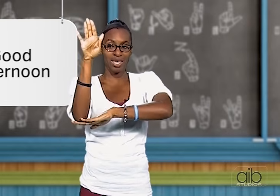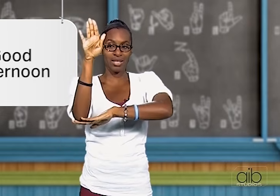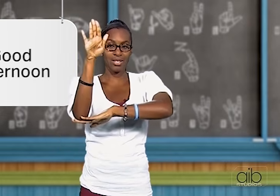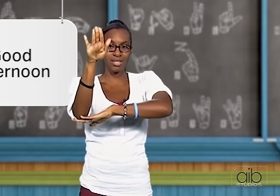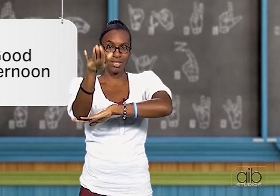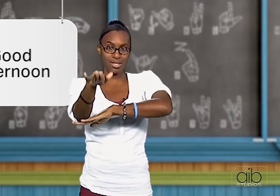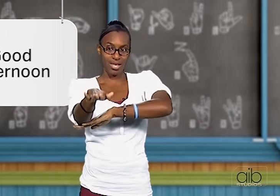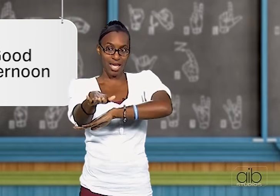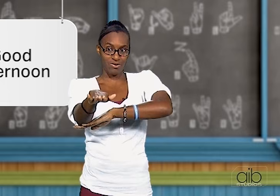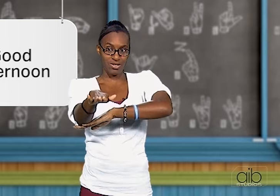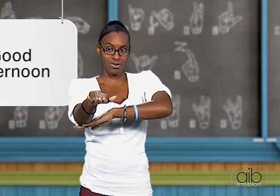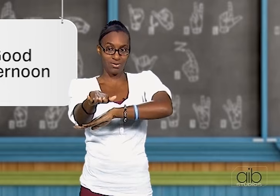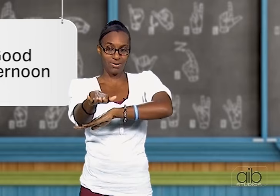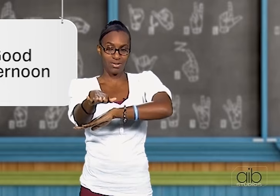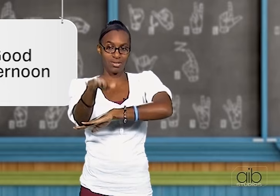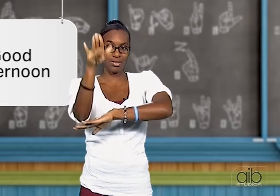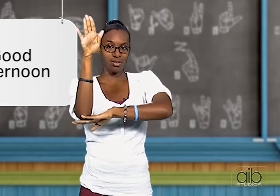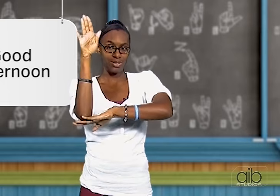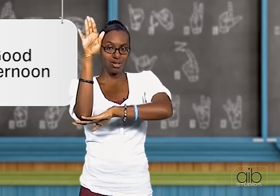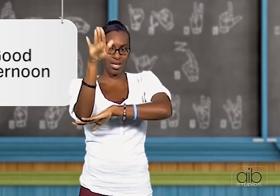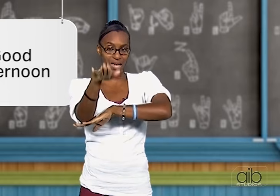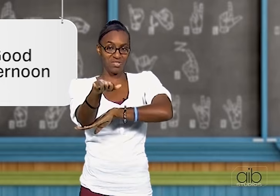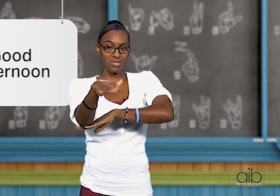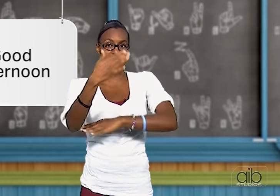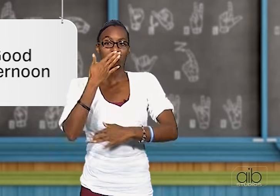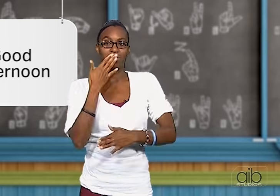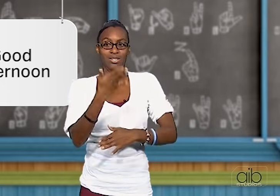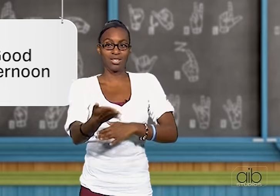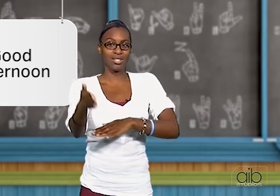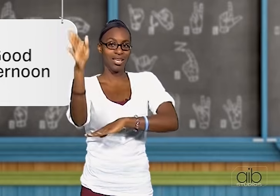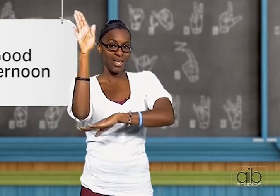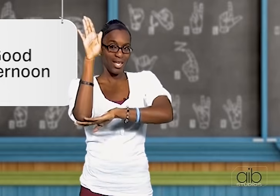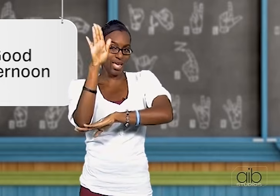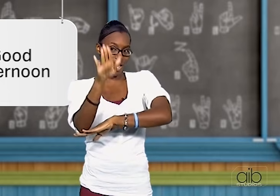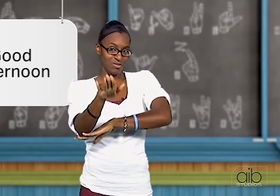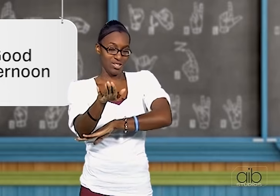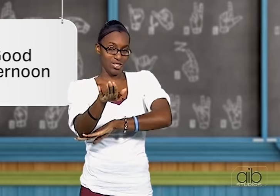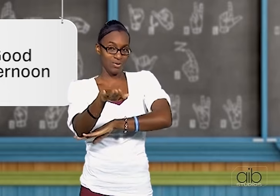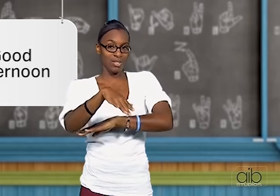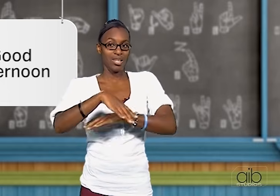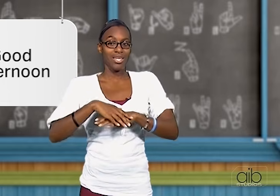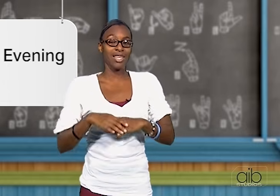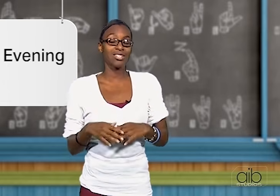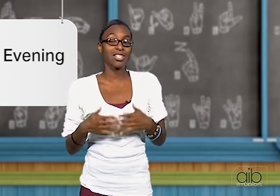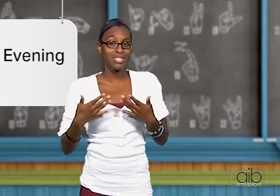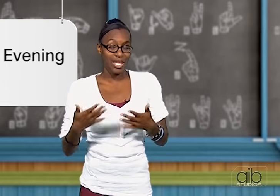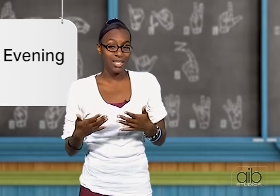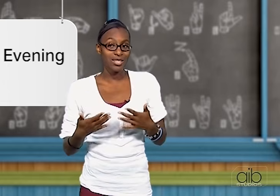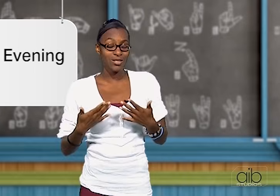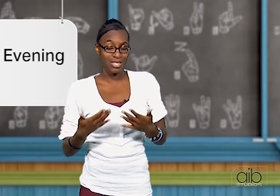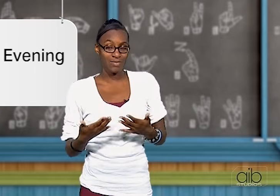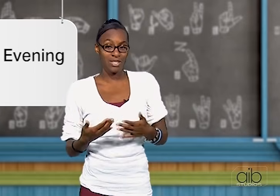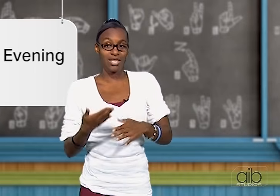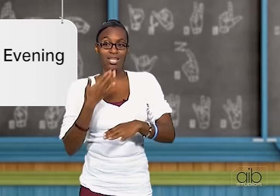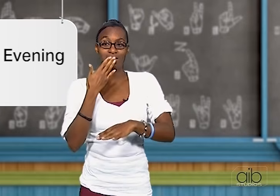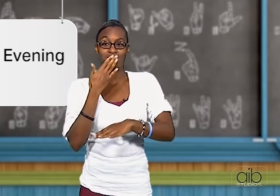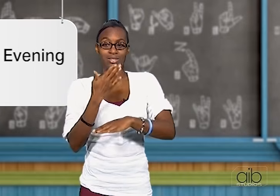hand, afternoon. Afternoon. So good afternoon. And good night and good evening is